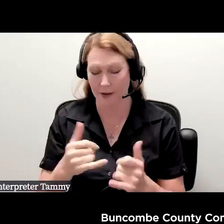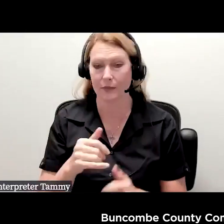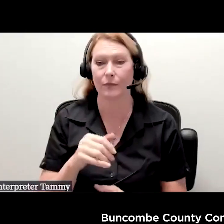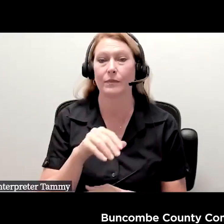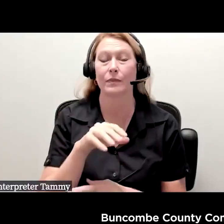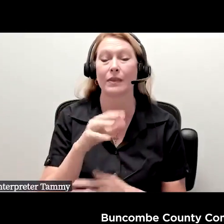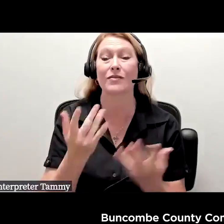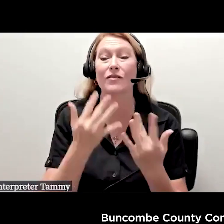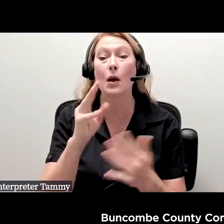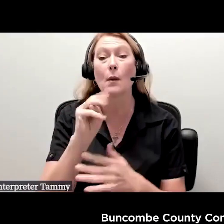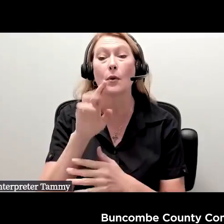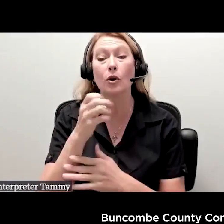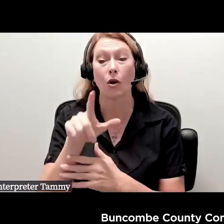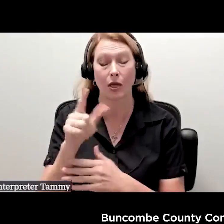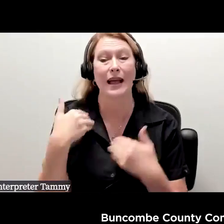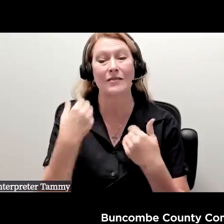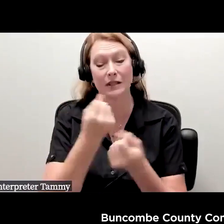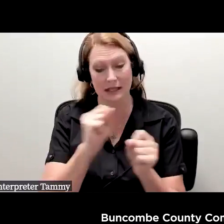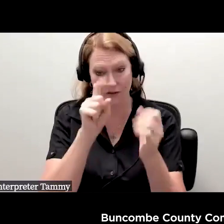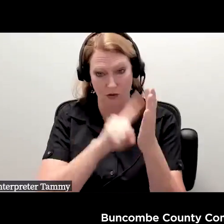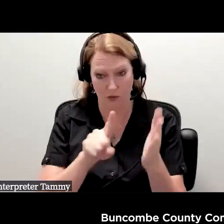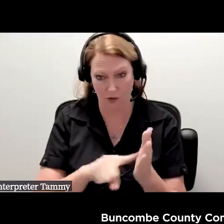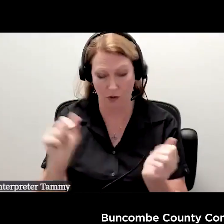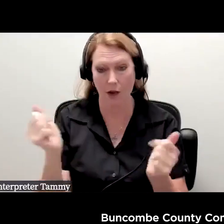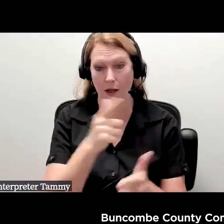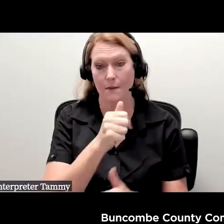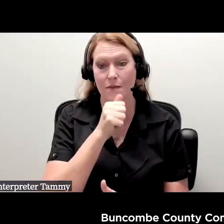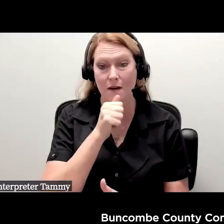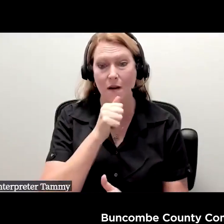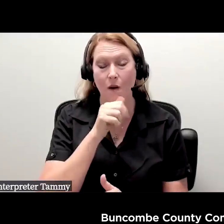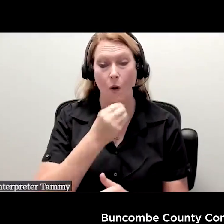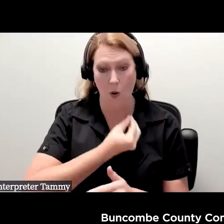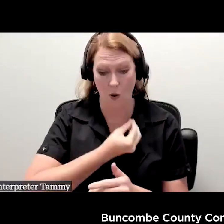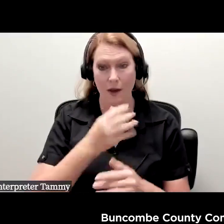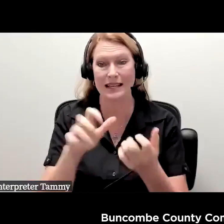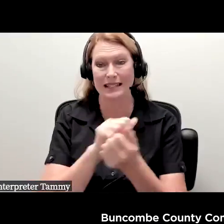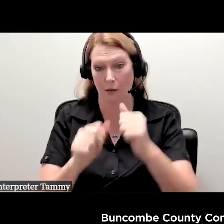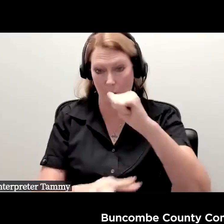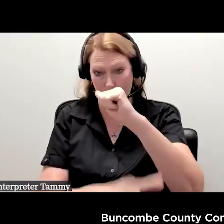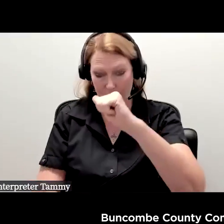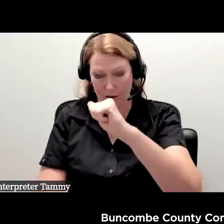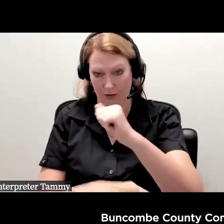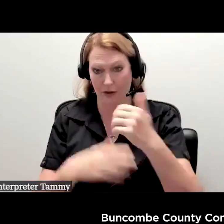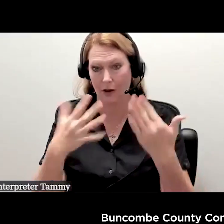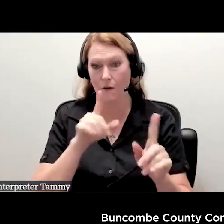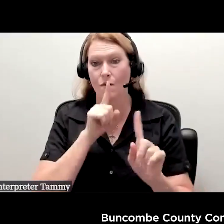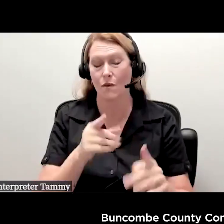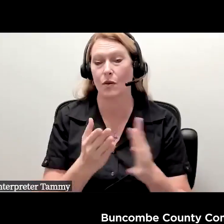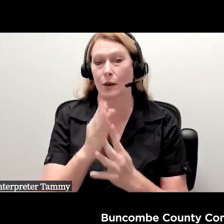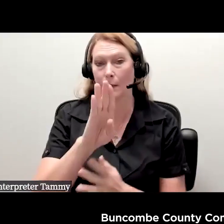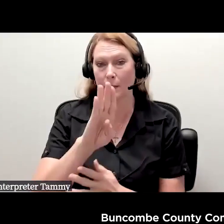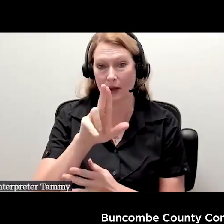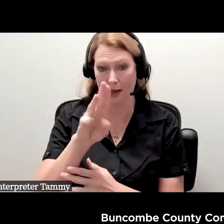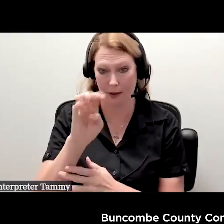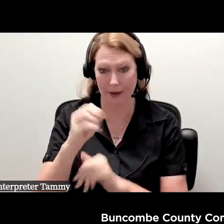fire marshals are performing safety inspections of all privately owned damaged bridges that have been reported via the Buncombe County